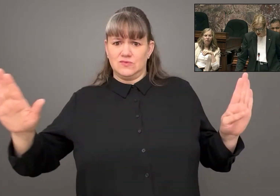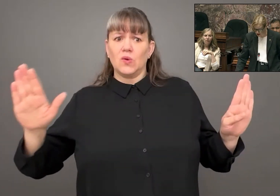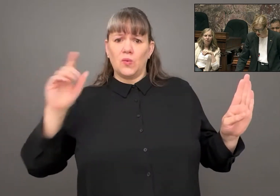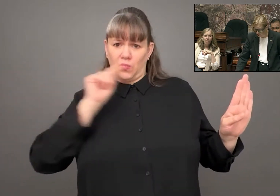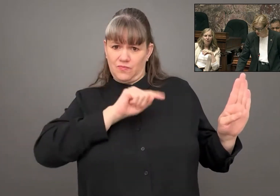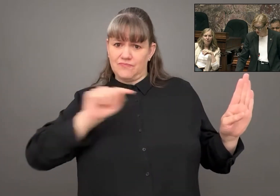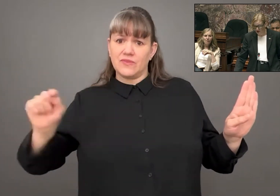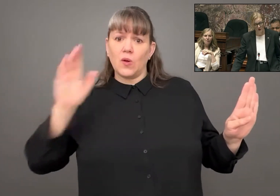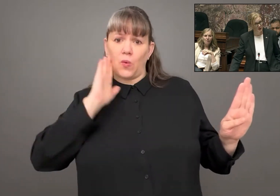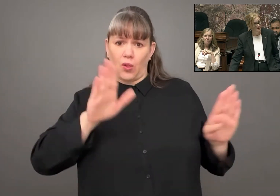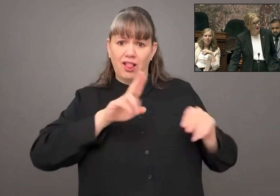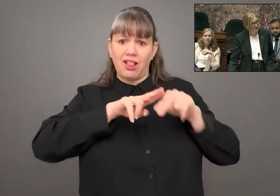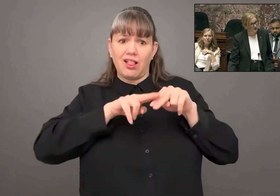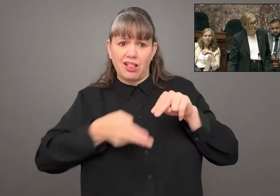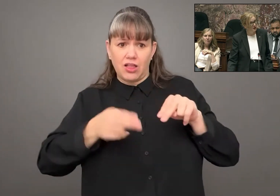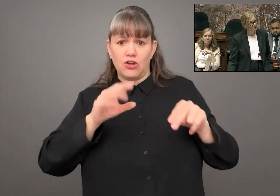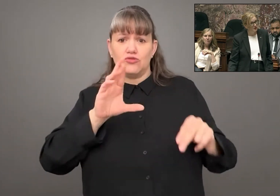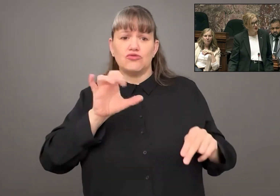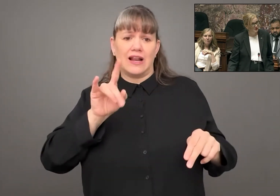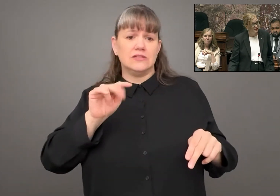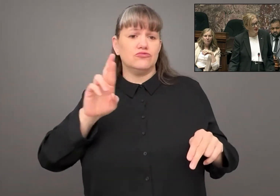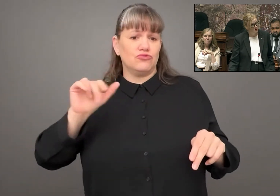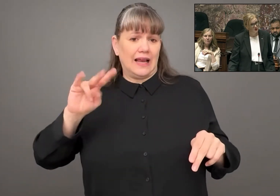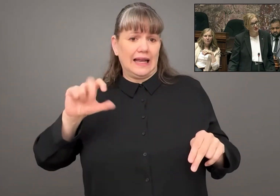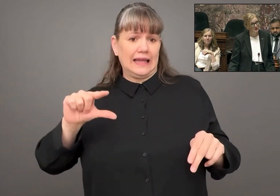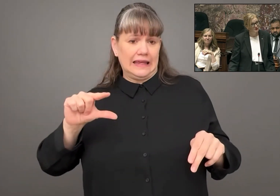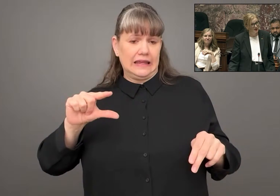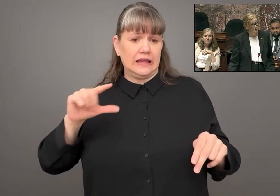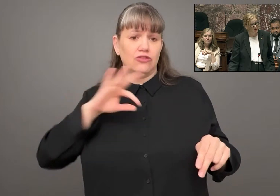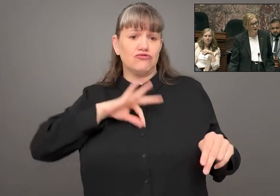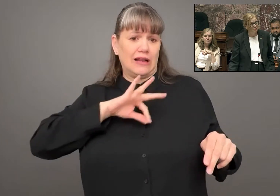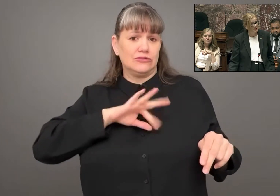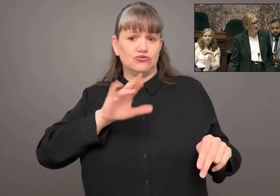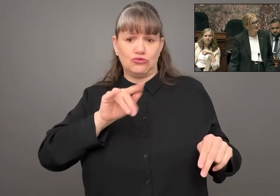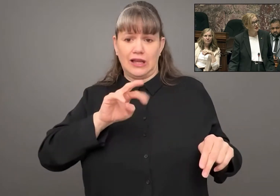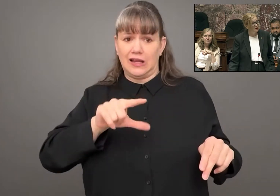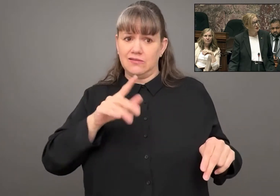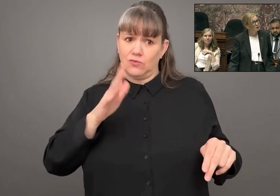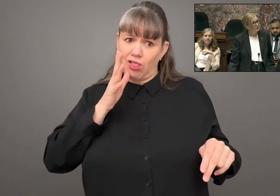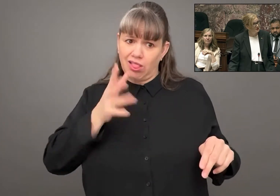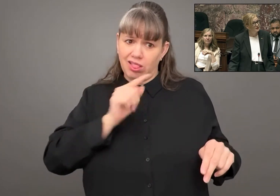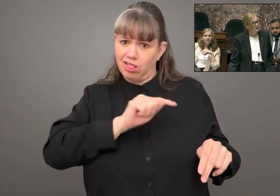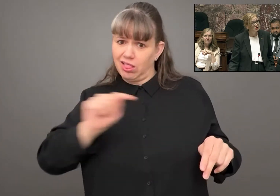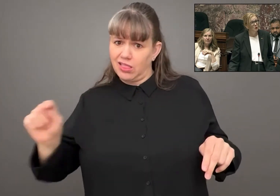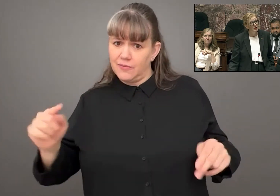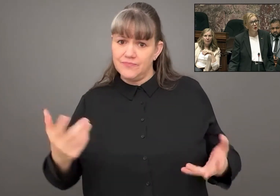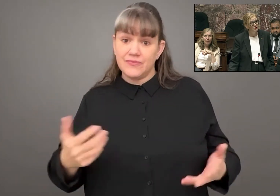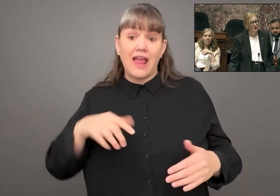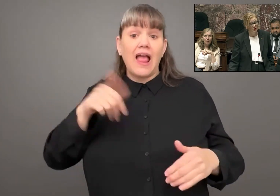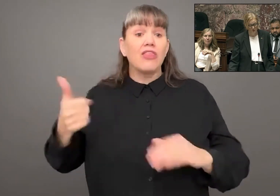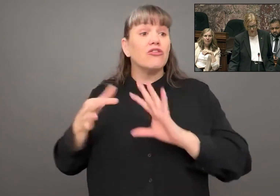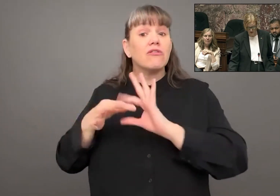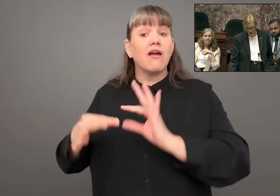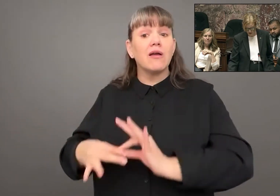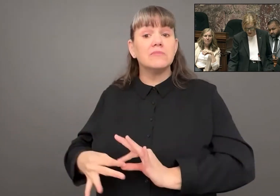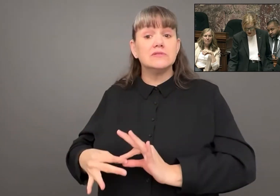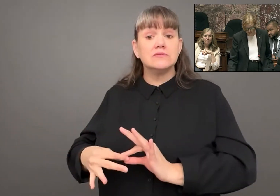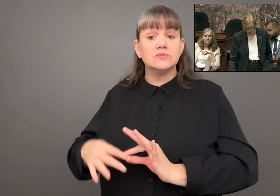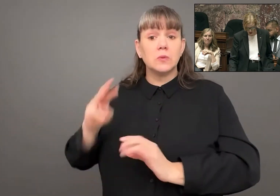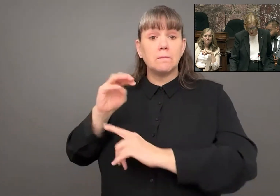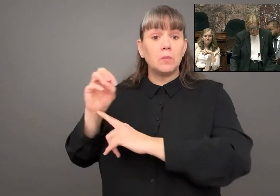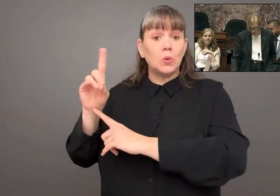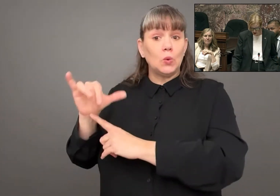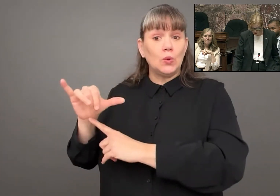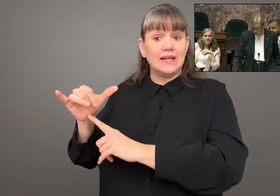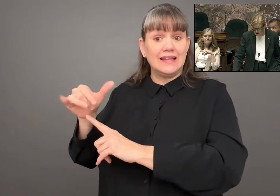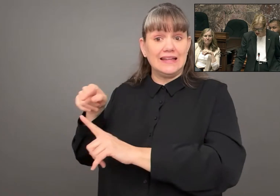will highlight a number of other things that these credit agencies have said about us, because there are many things going in our favour. First of